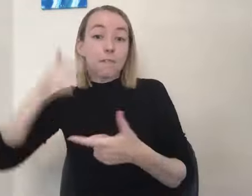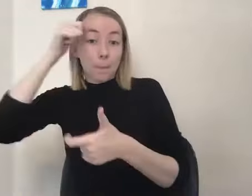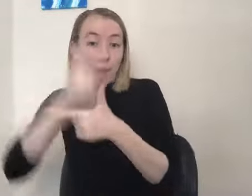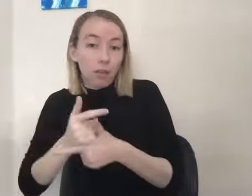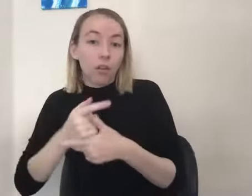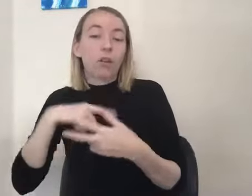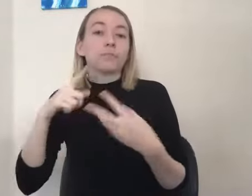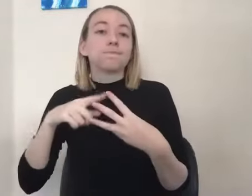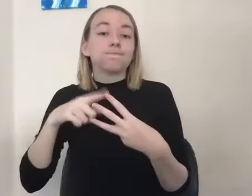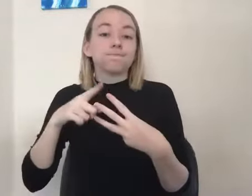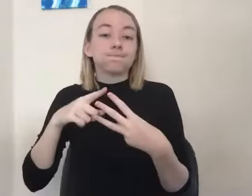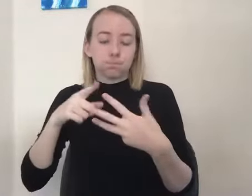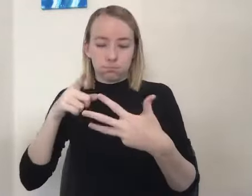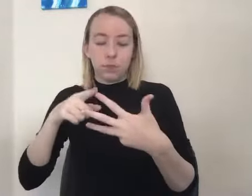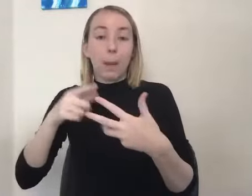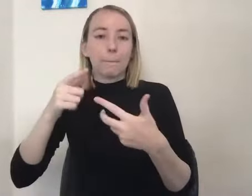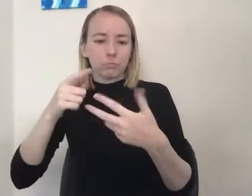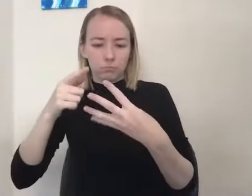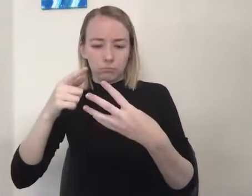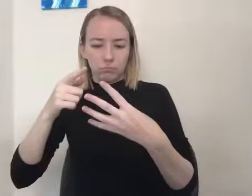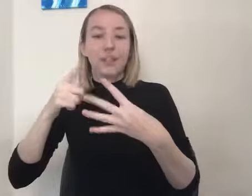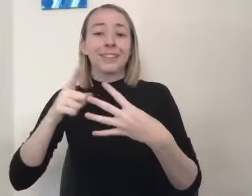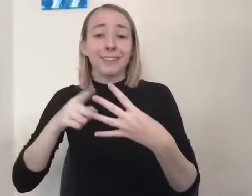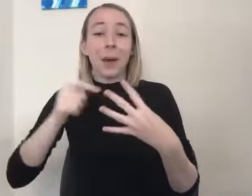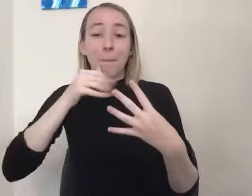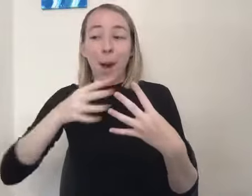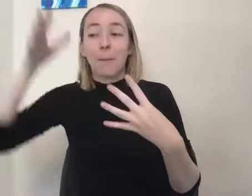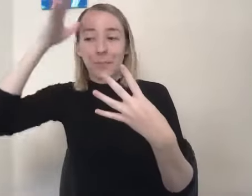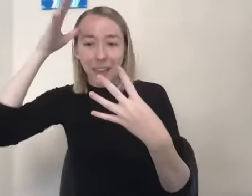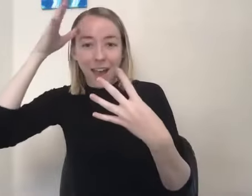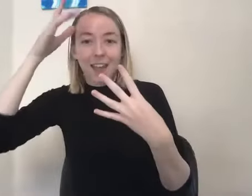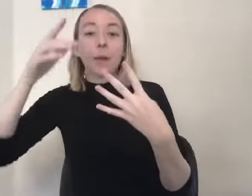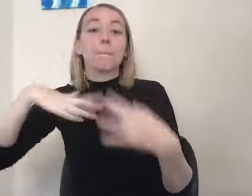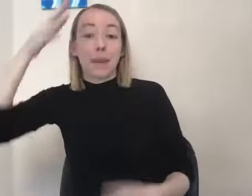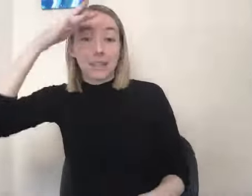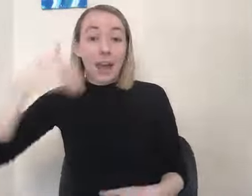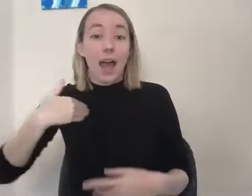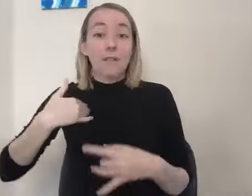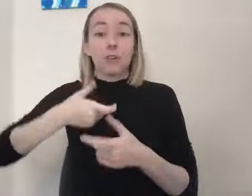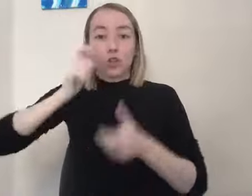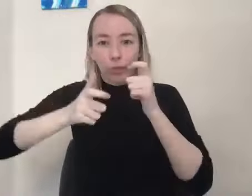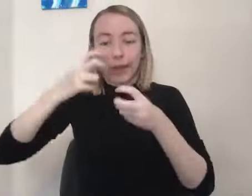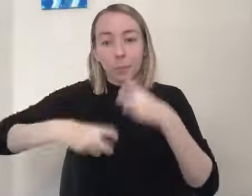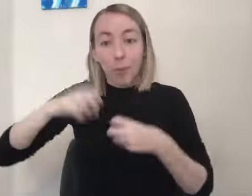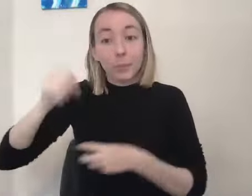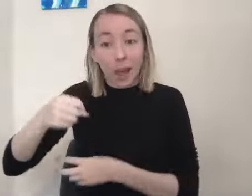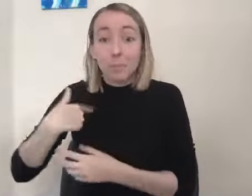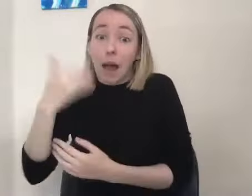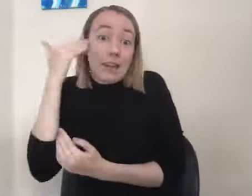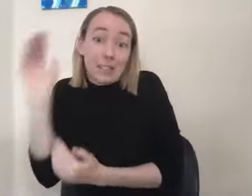And before I get there, I'll tell you a wee bit about where I came from. I was brought up in the house with my young brother, with my mum and dad. My dad did